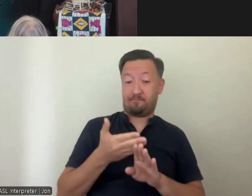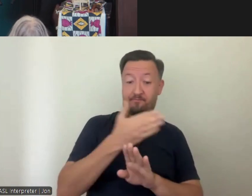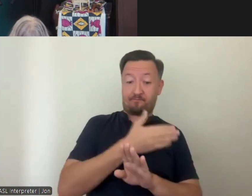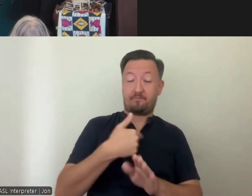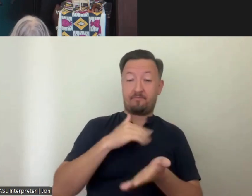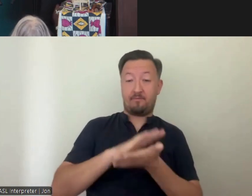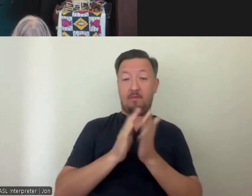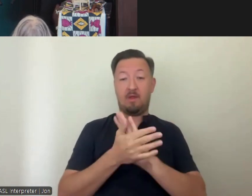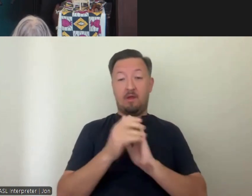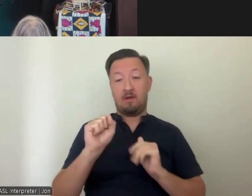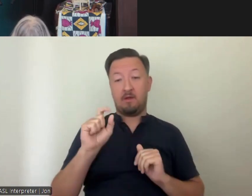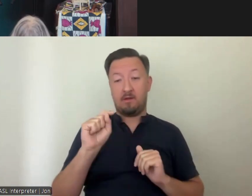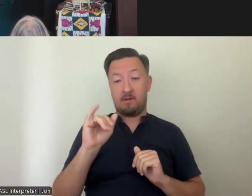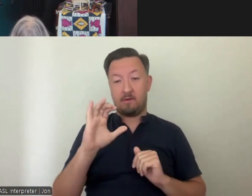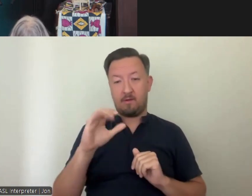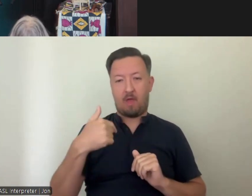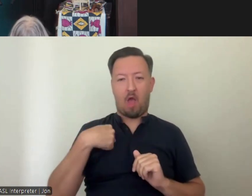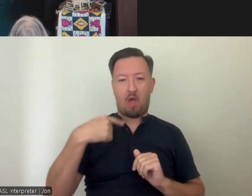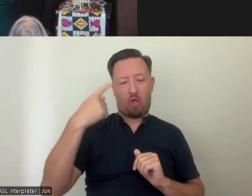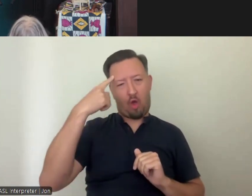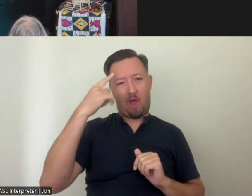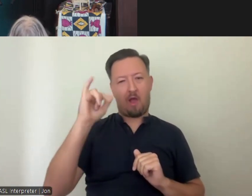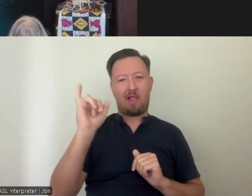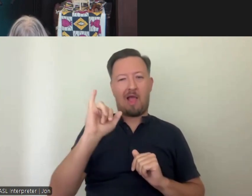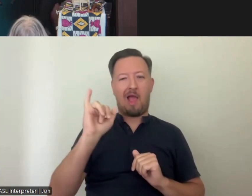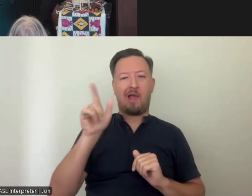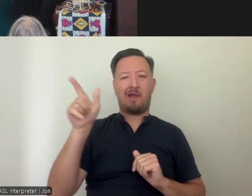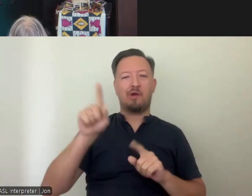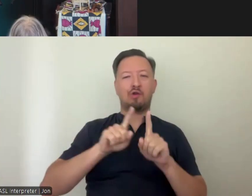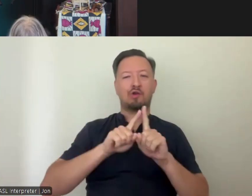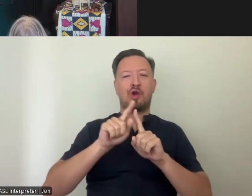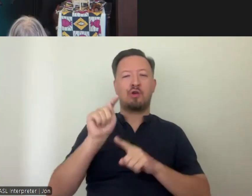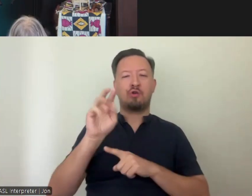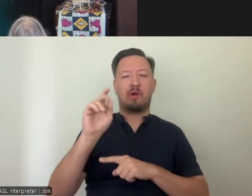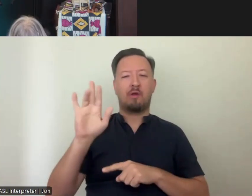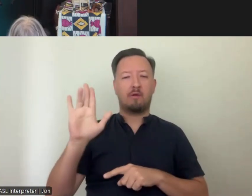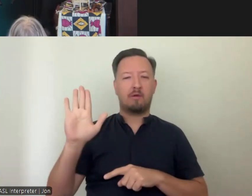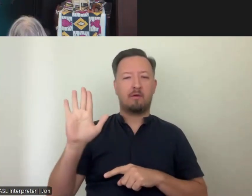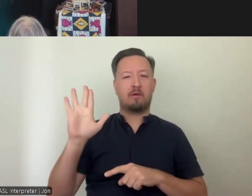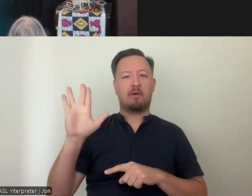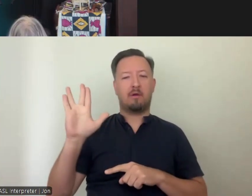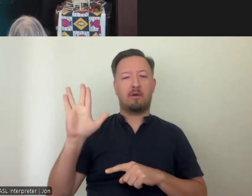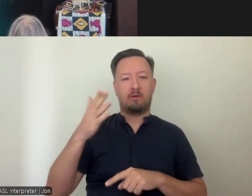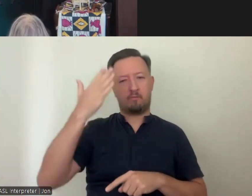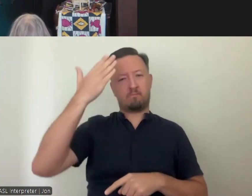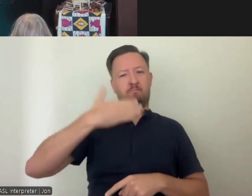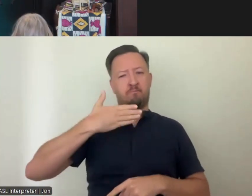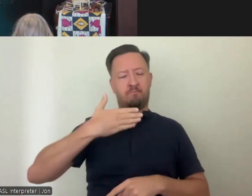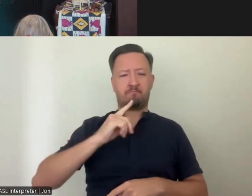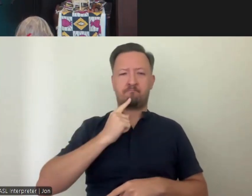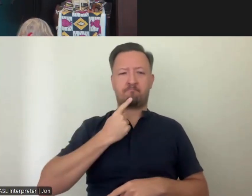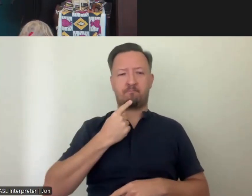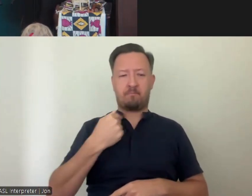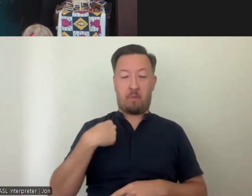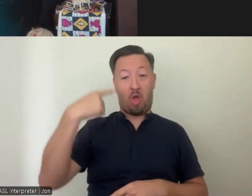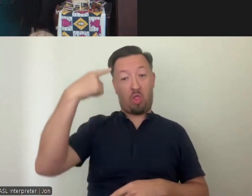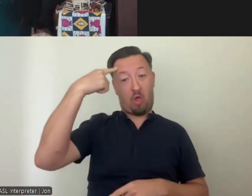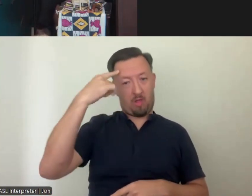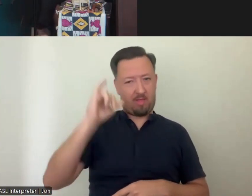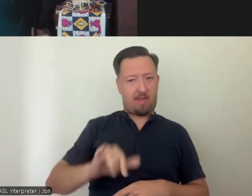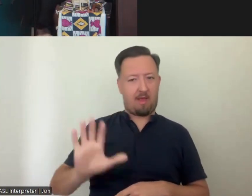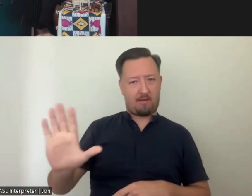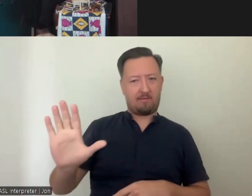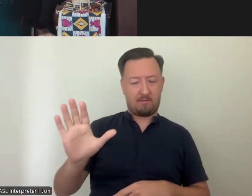was somebody like Mr. Spock from Star Trek. With all due respect to Spock, one of my favorite characters, but I wouldn't want to